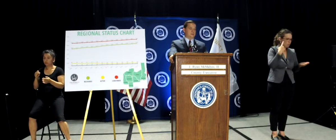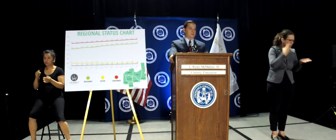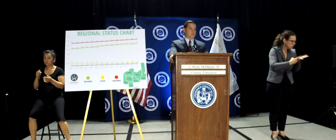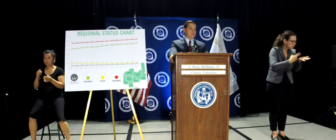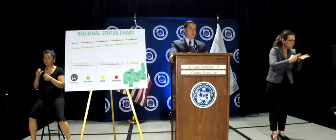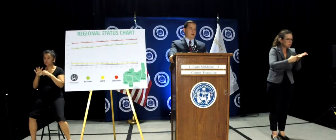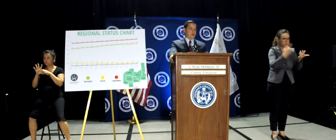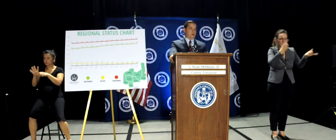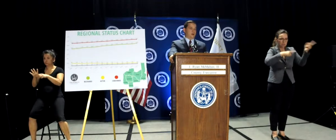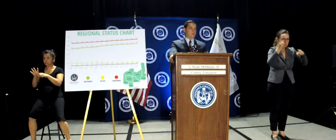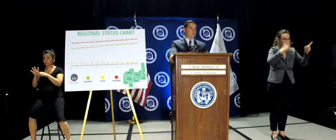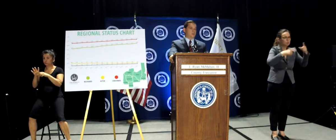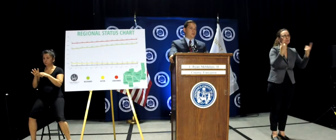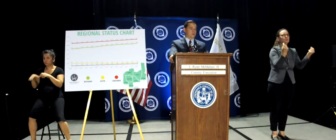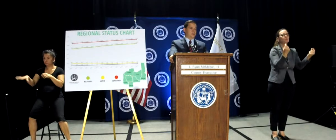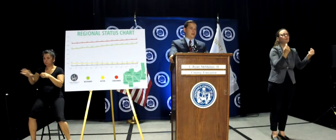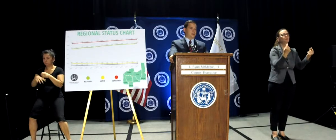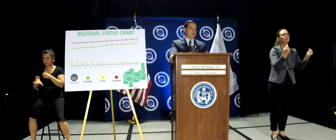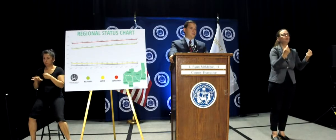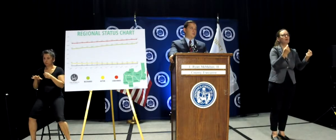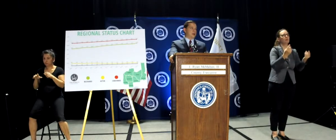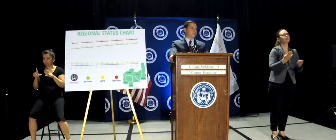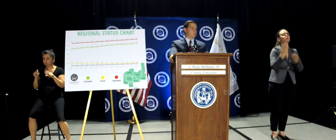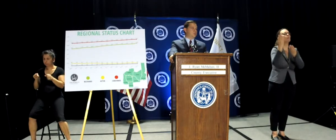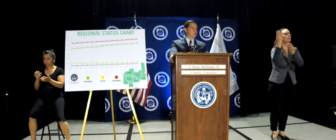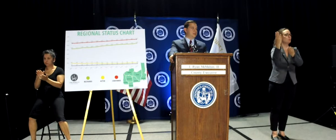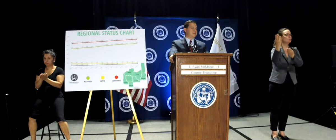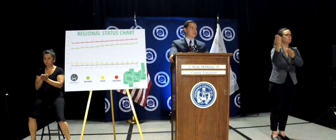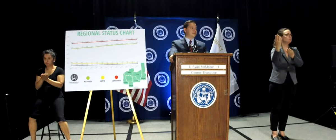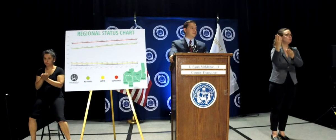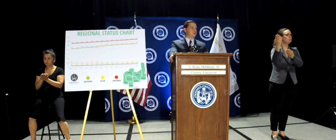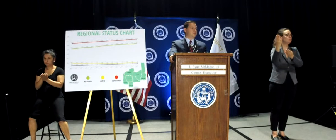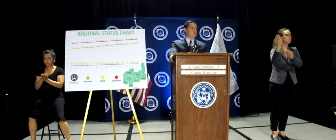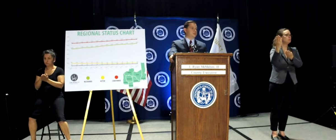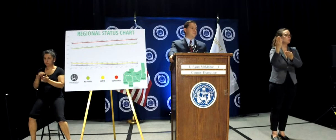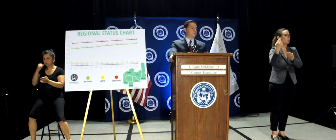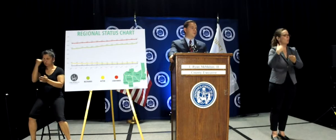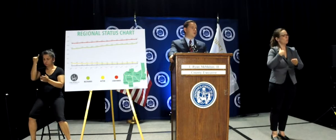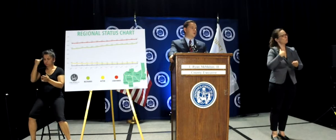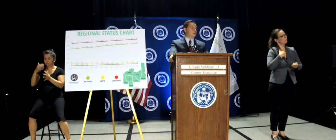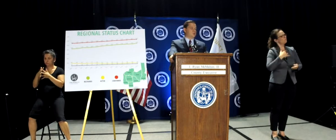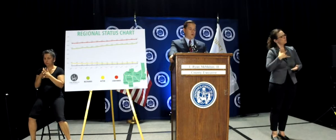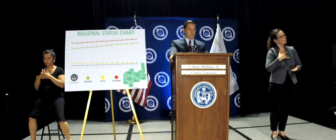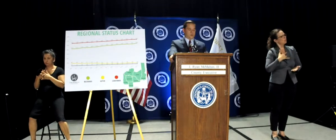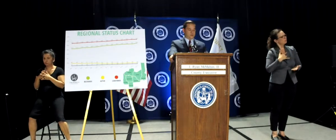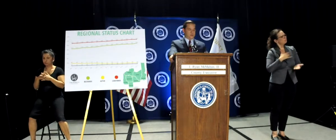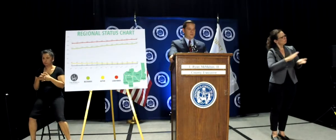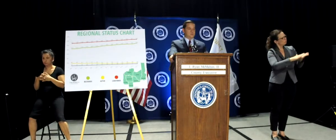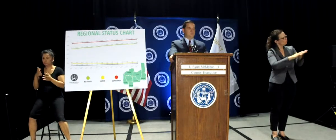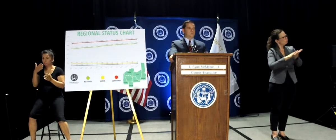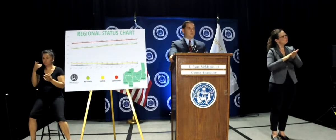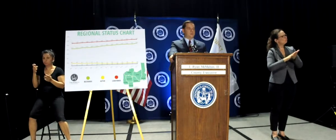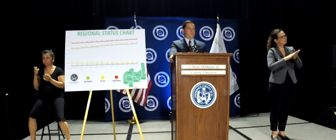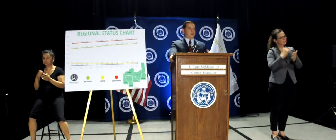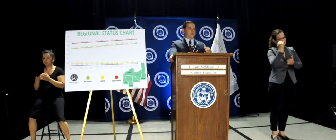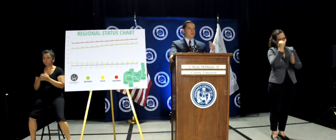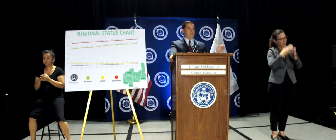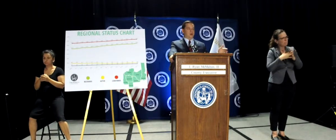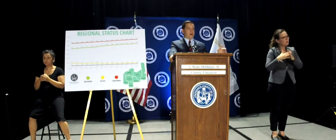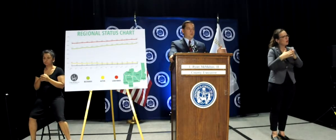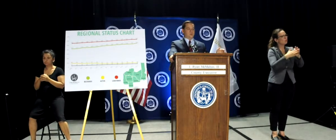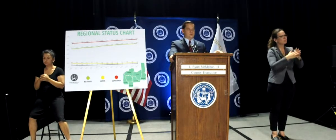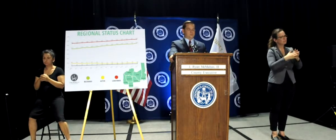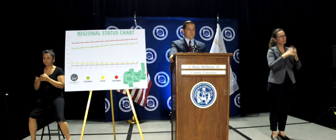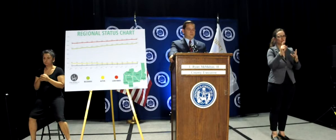that area in our community has been dedicated to those contributions. That needs to continue to be the same. So I think the mayor's on the